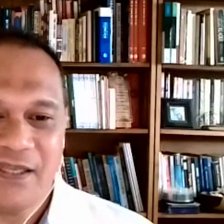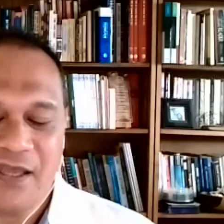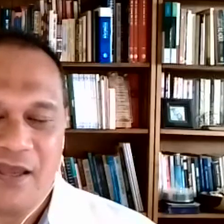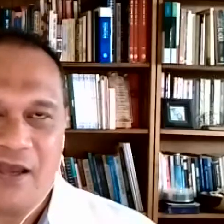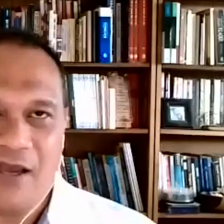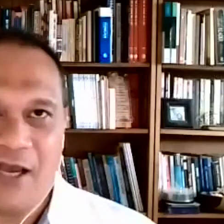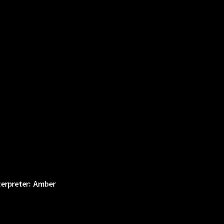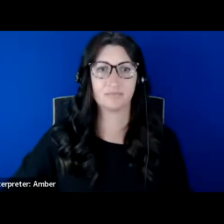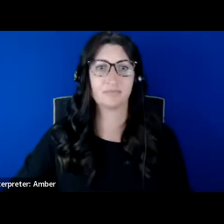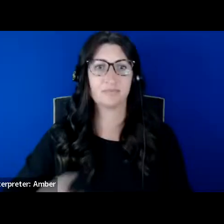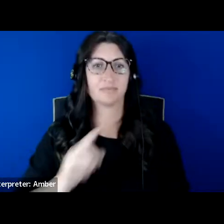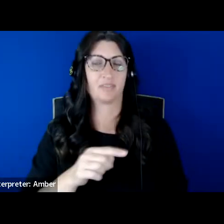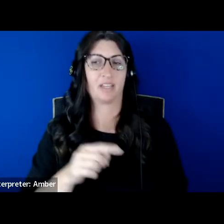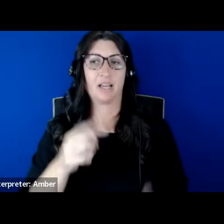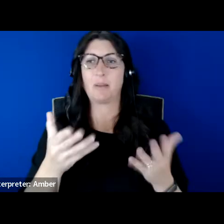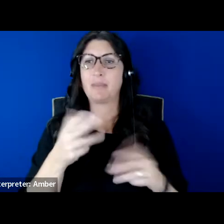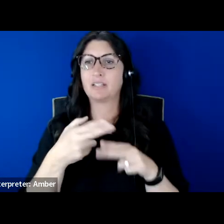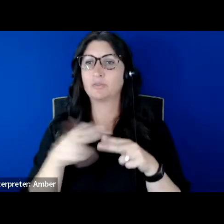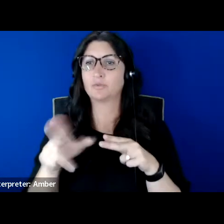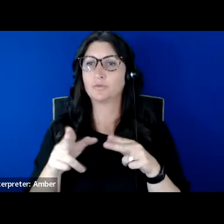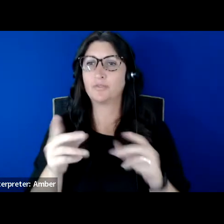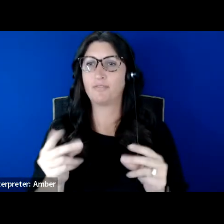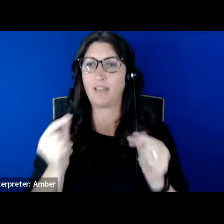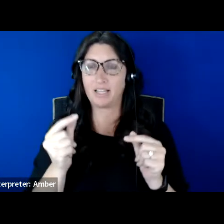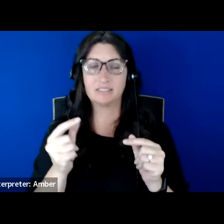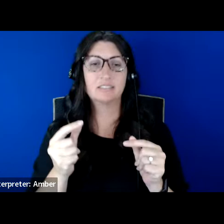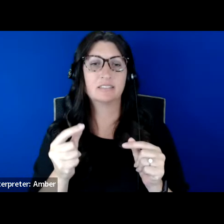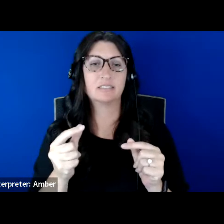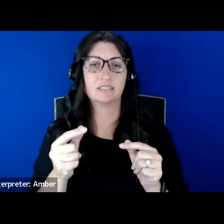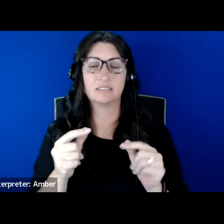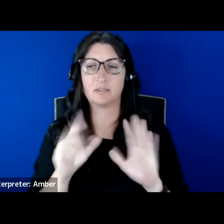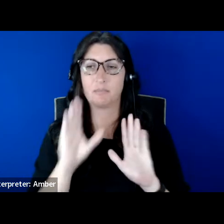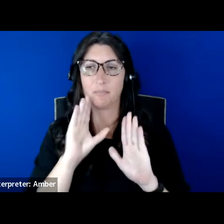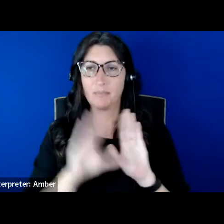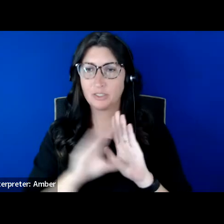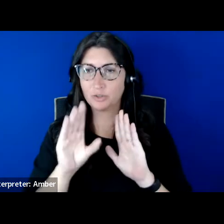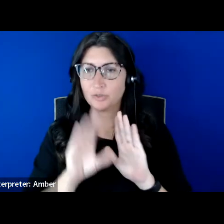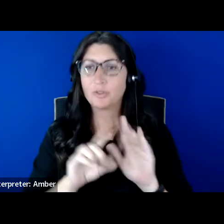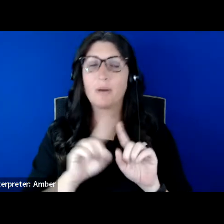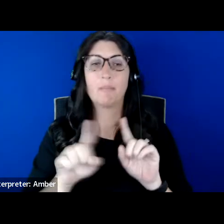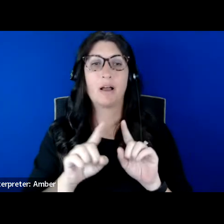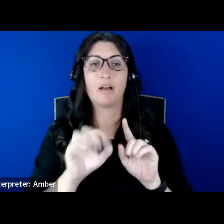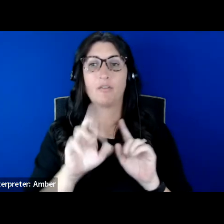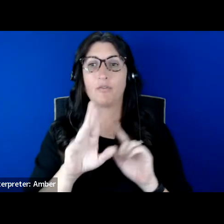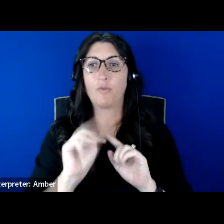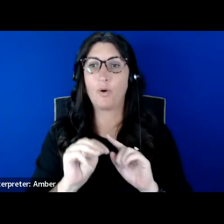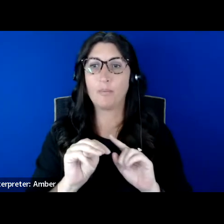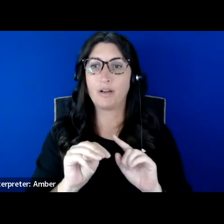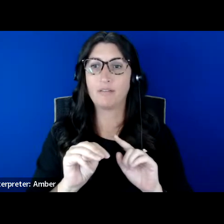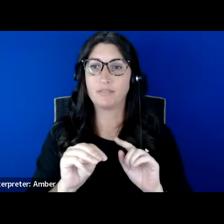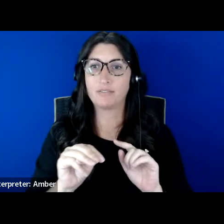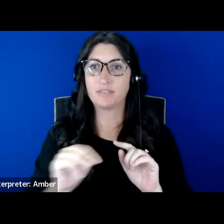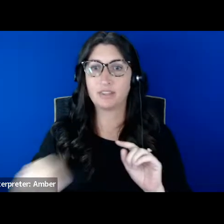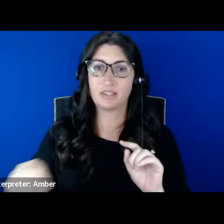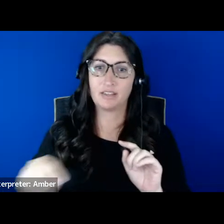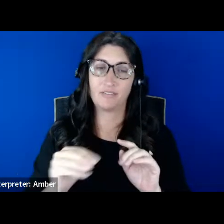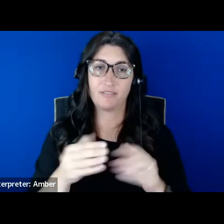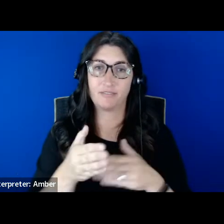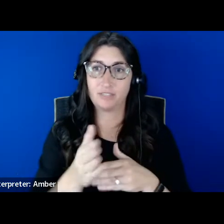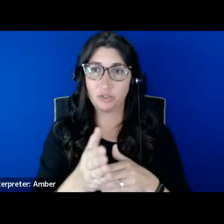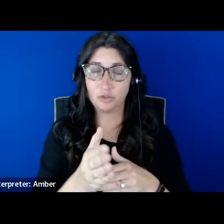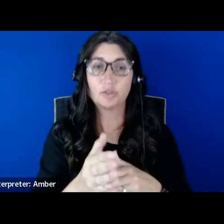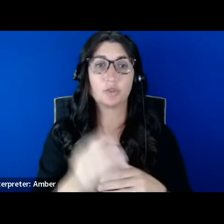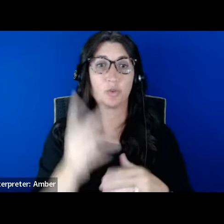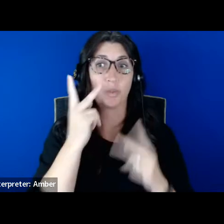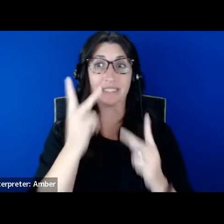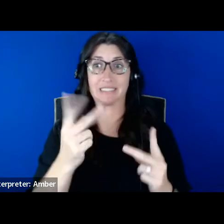deity who comes in those a form of a bird called the kingfisher. And so we see